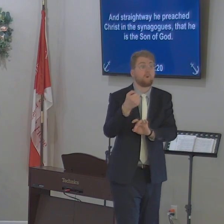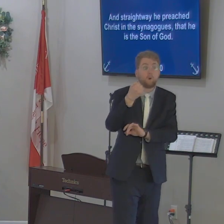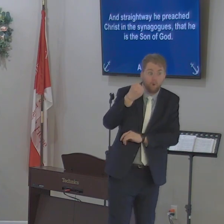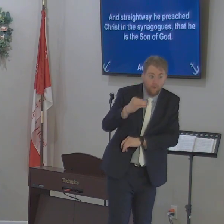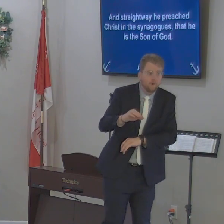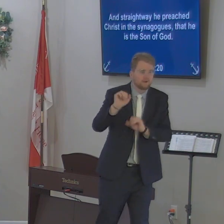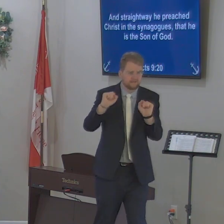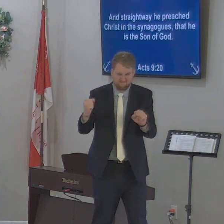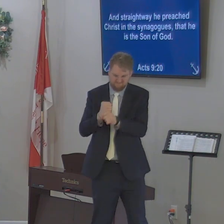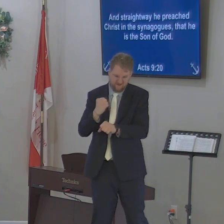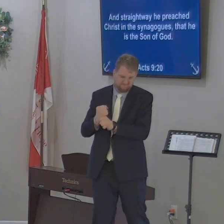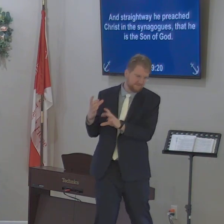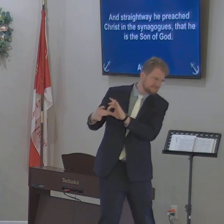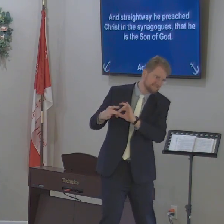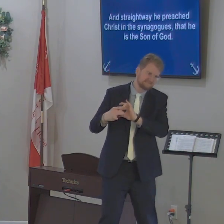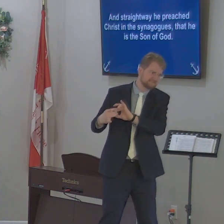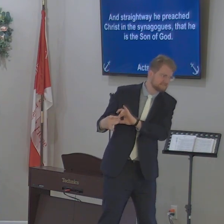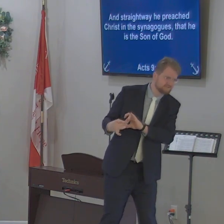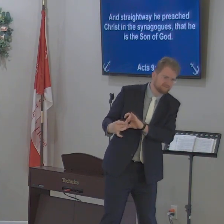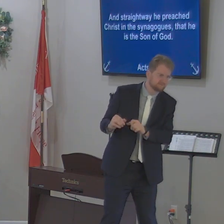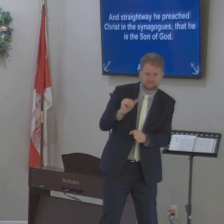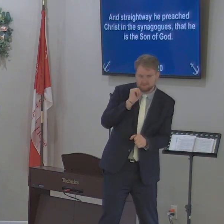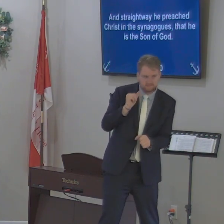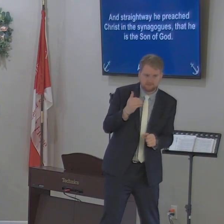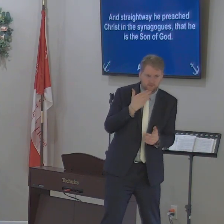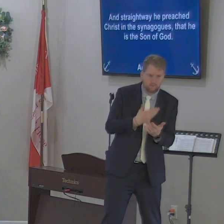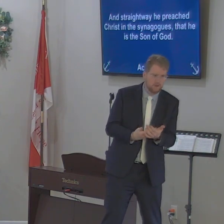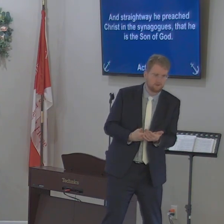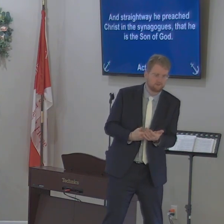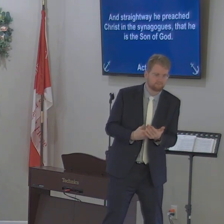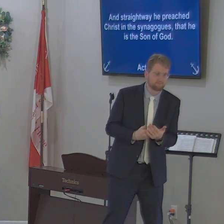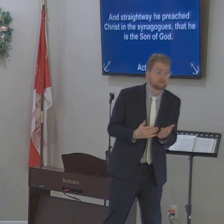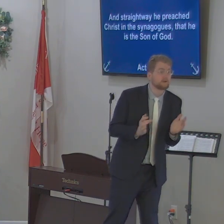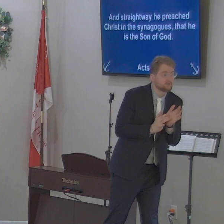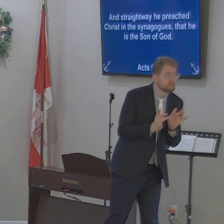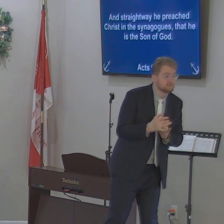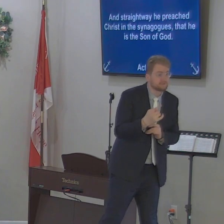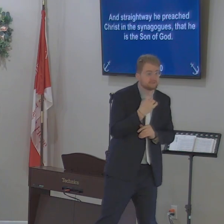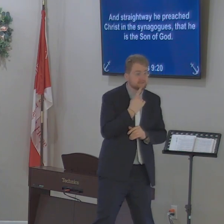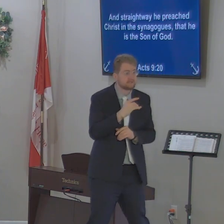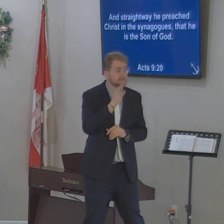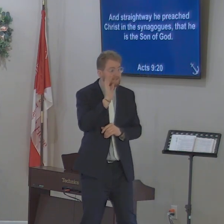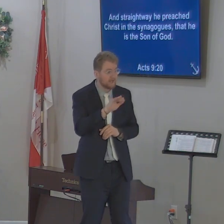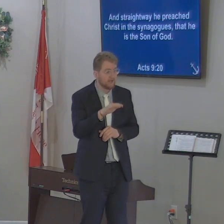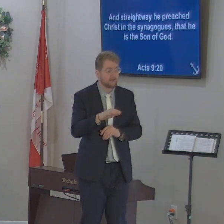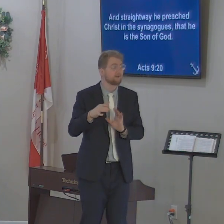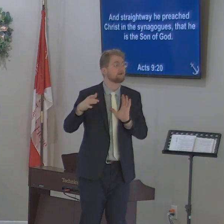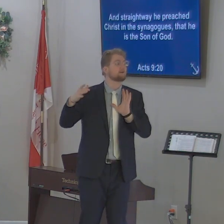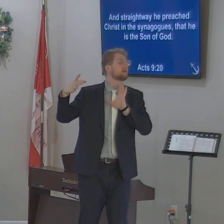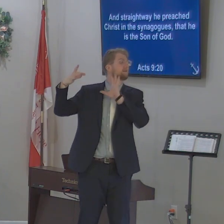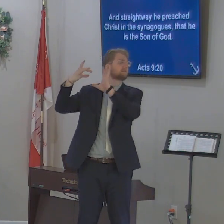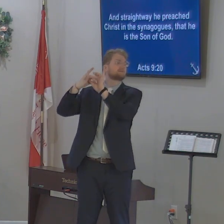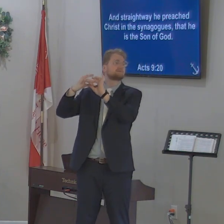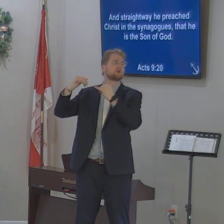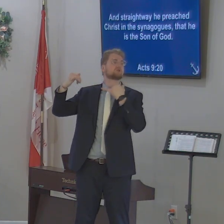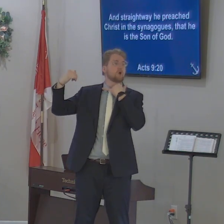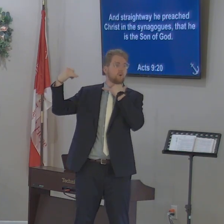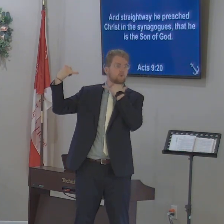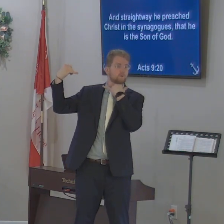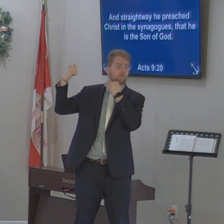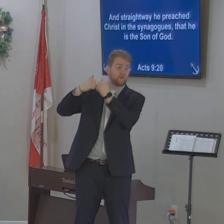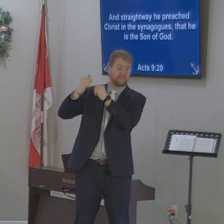with me? Jesus says, take my yoke upon you. Jesus says, I will provide